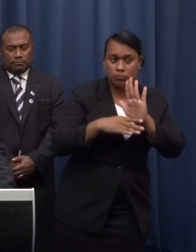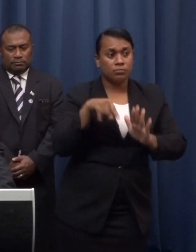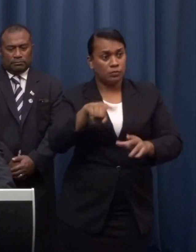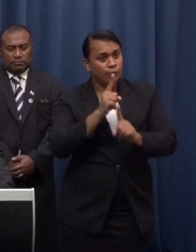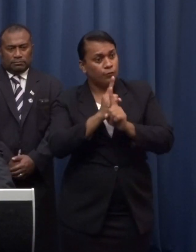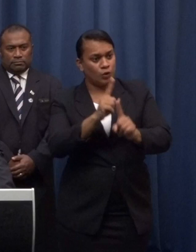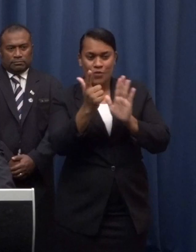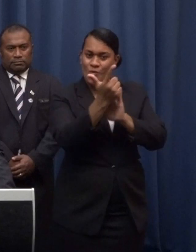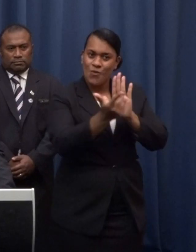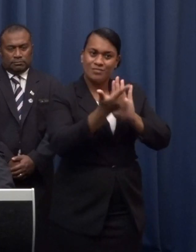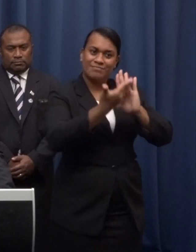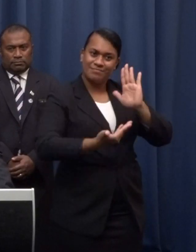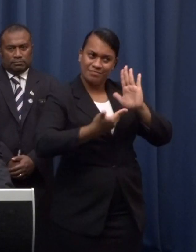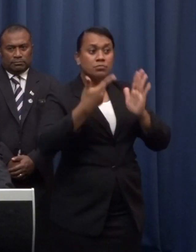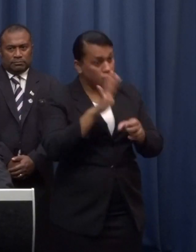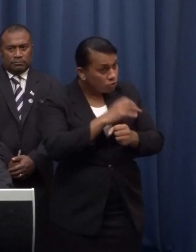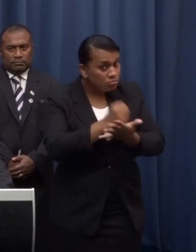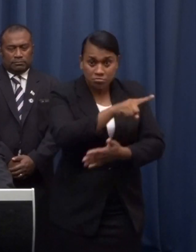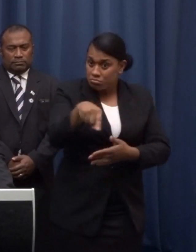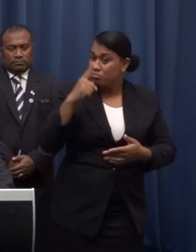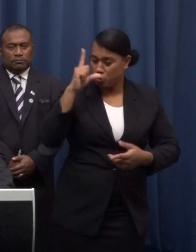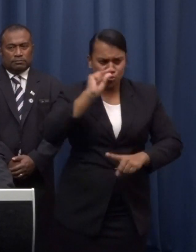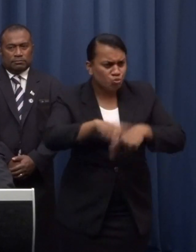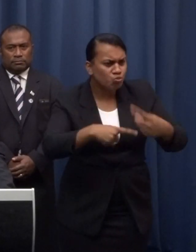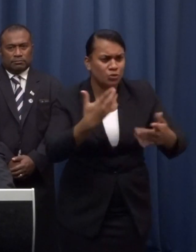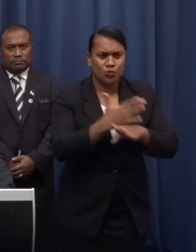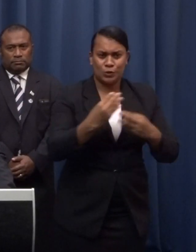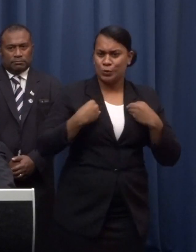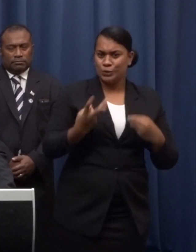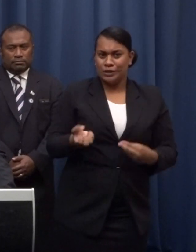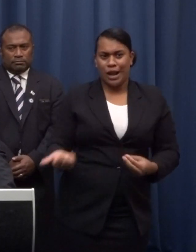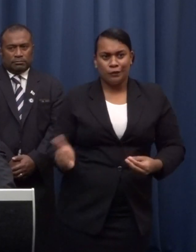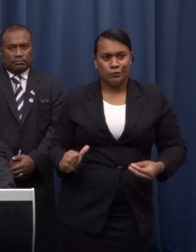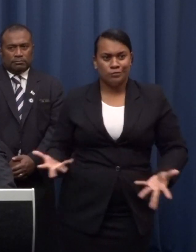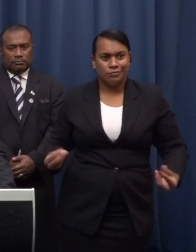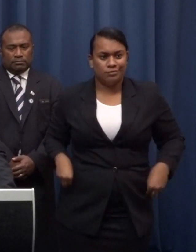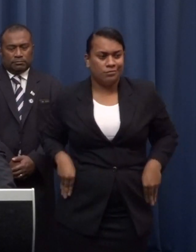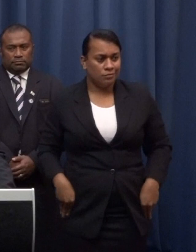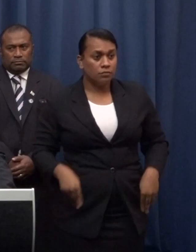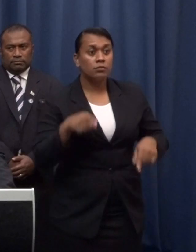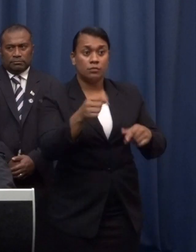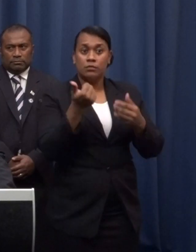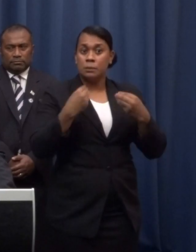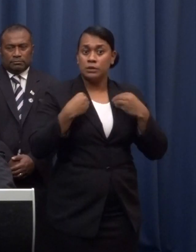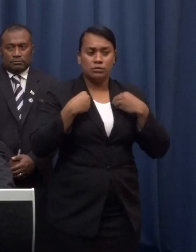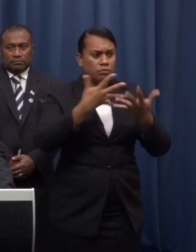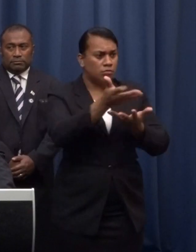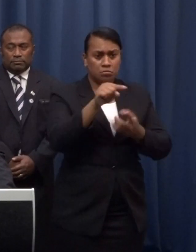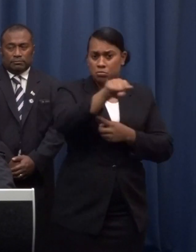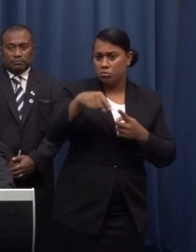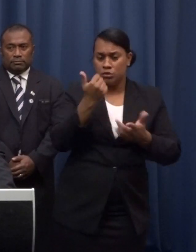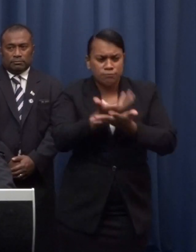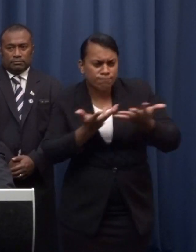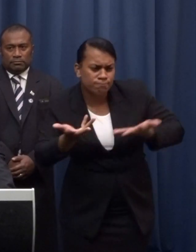to finance, in particular those people who are employed. We are also currently talking to the Fiji National